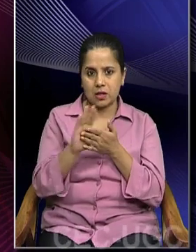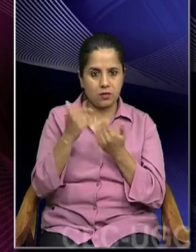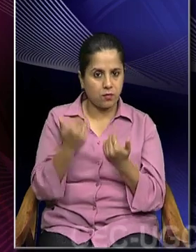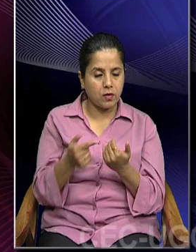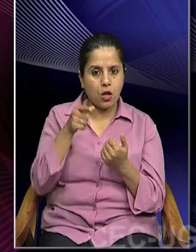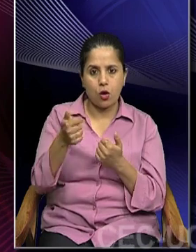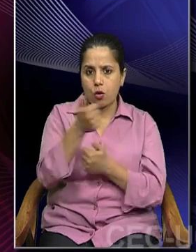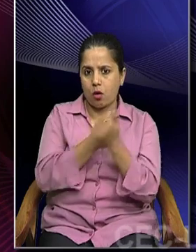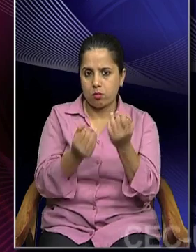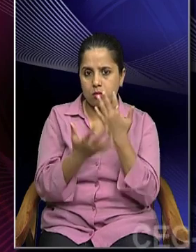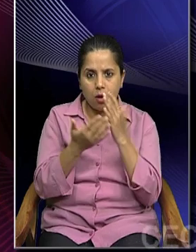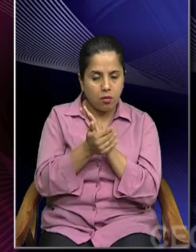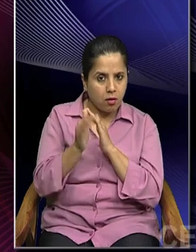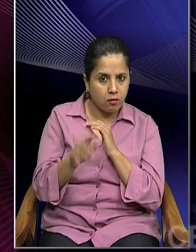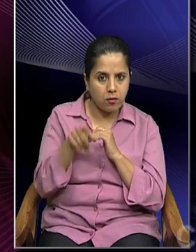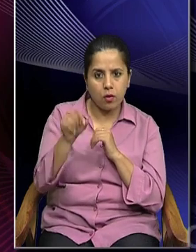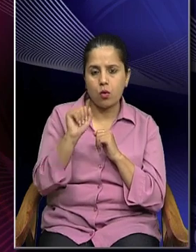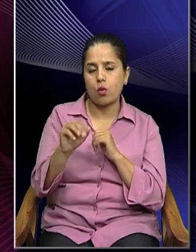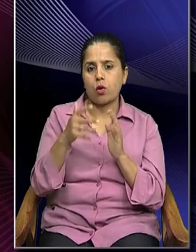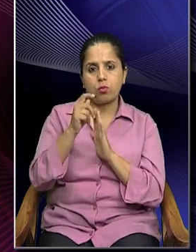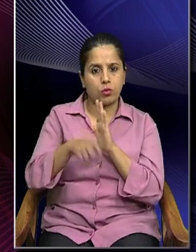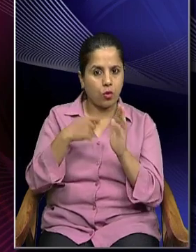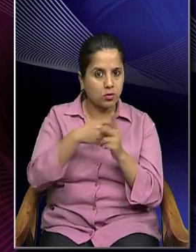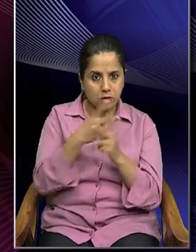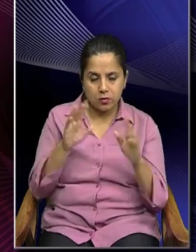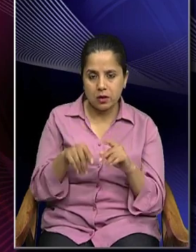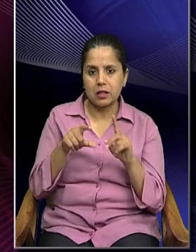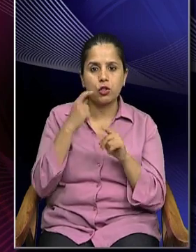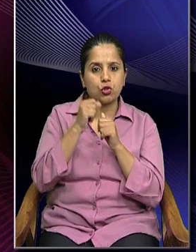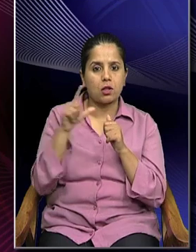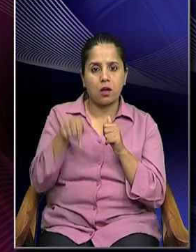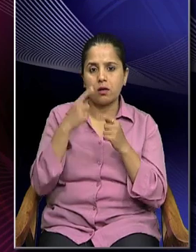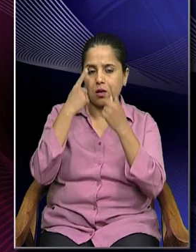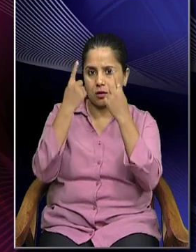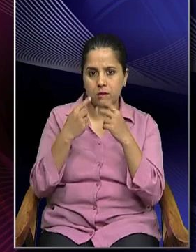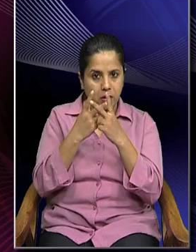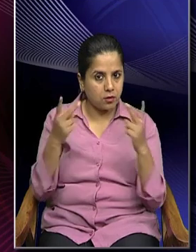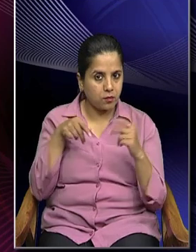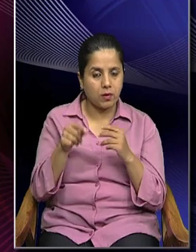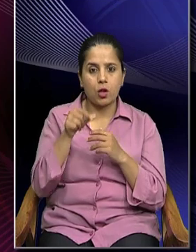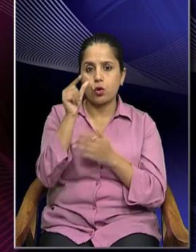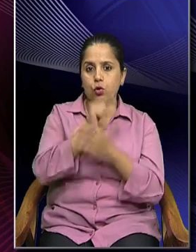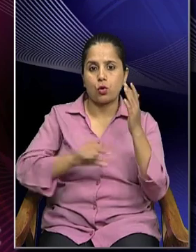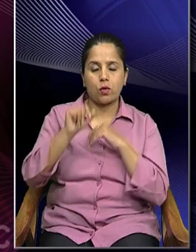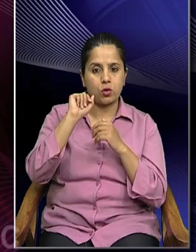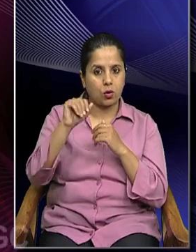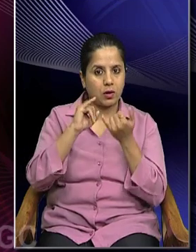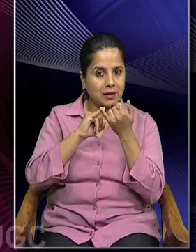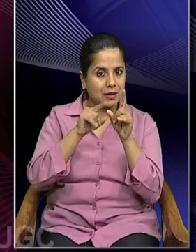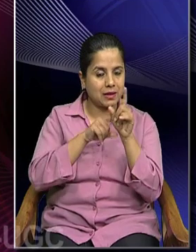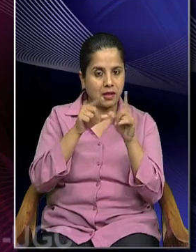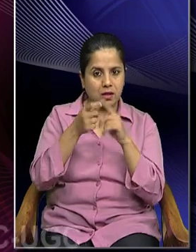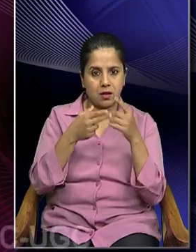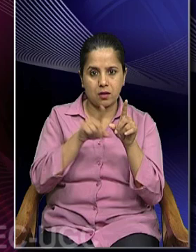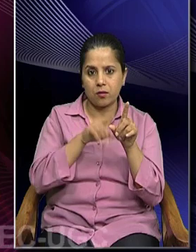of competency, on the basis of project and the digital assessment. The University of Sydney incorporates